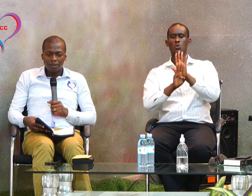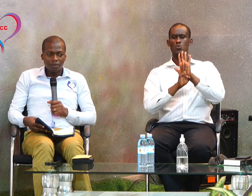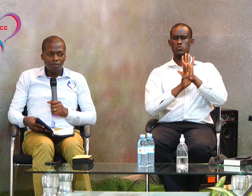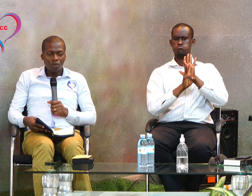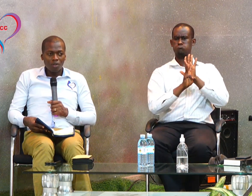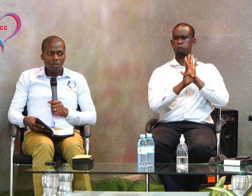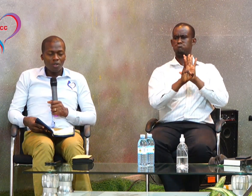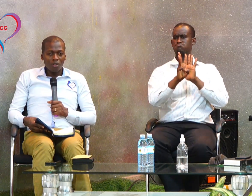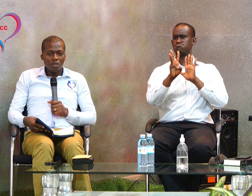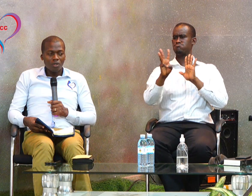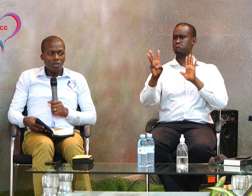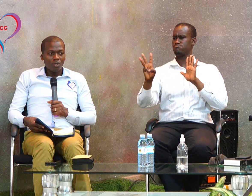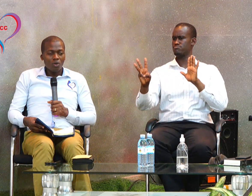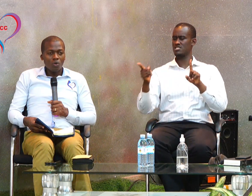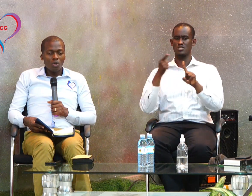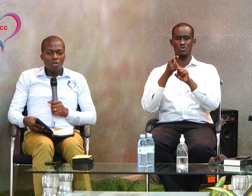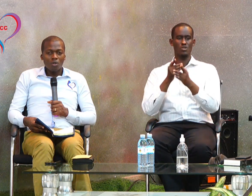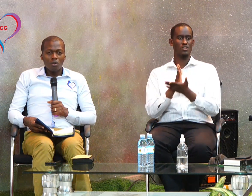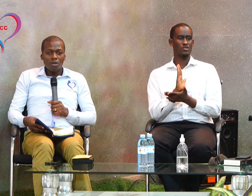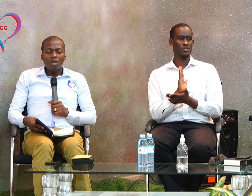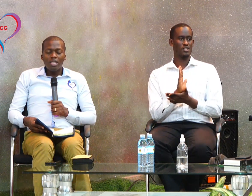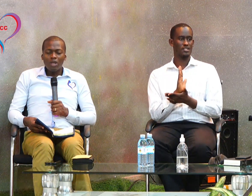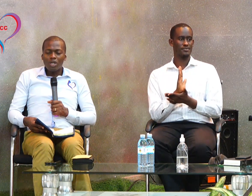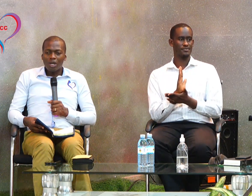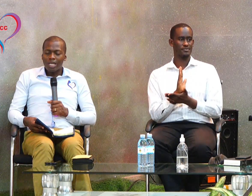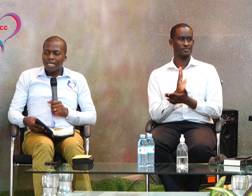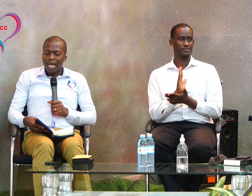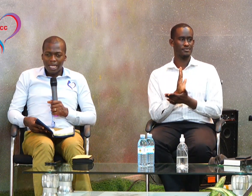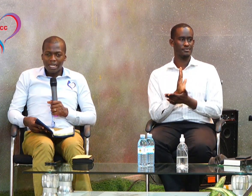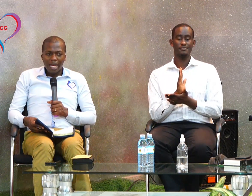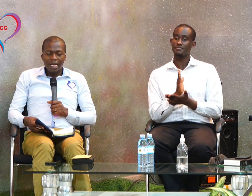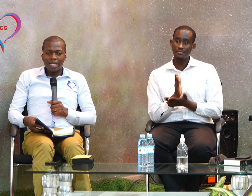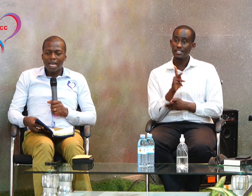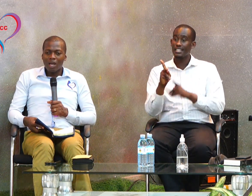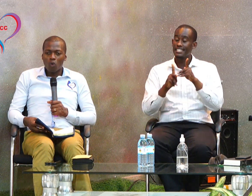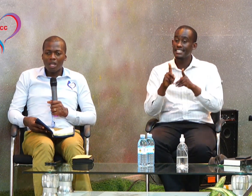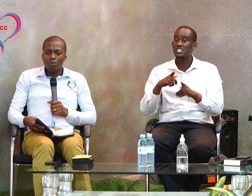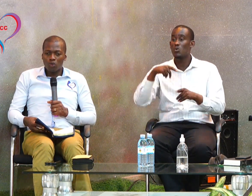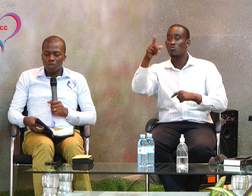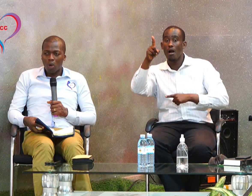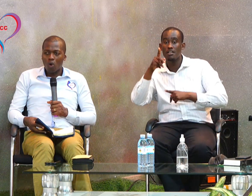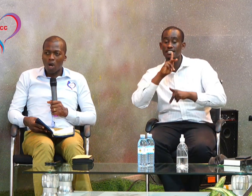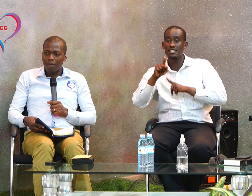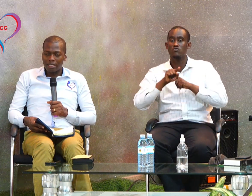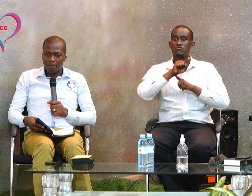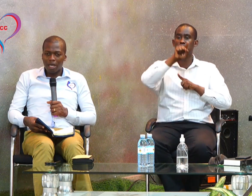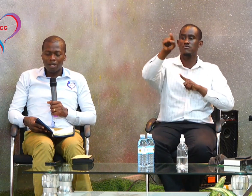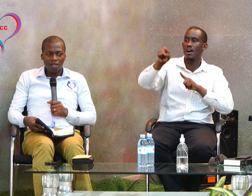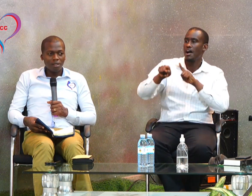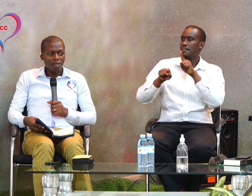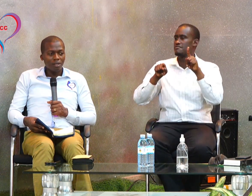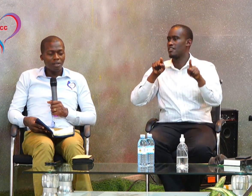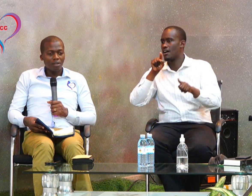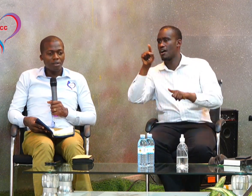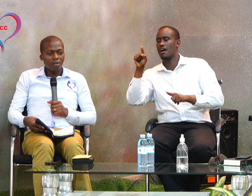Wherever he was to bear witness of the truth. You should not forget that in John